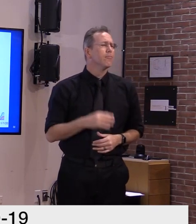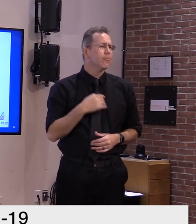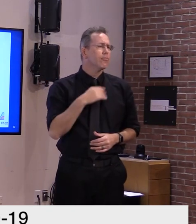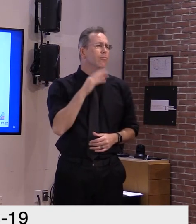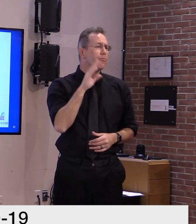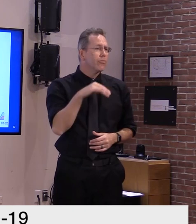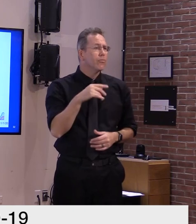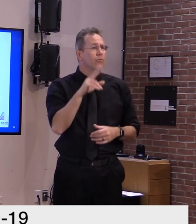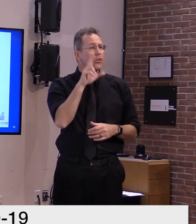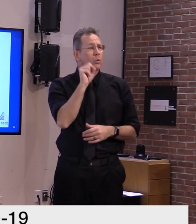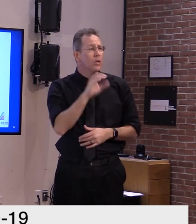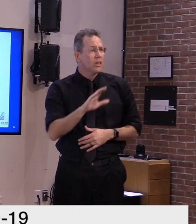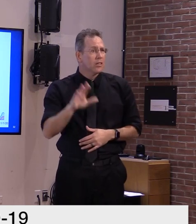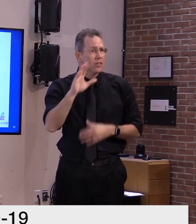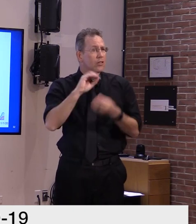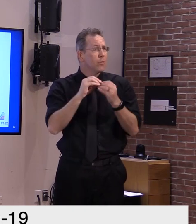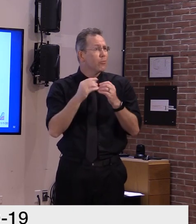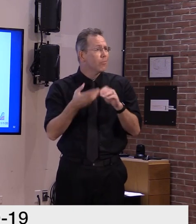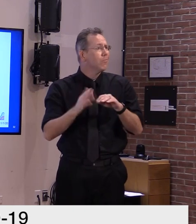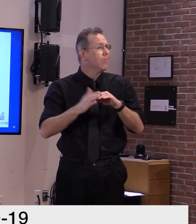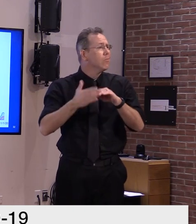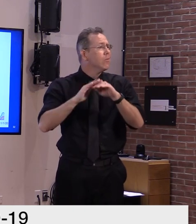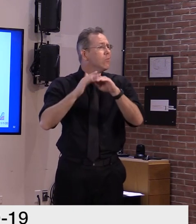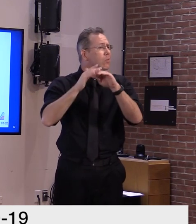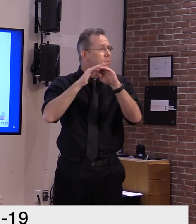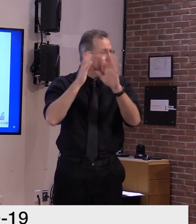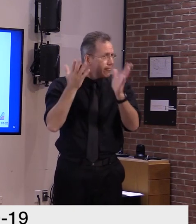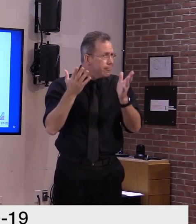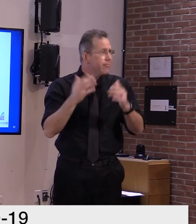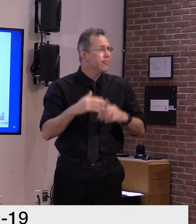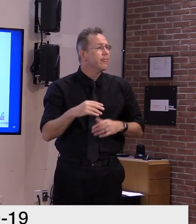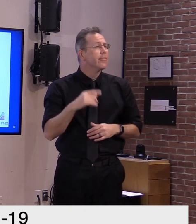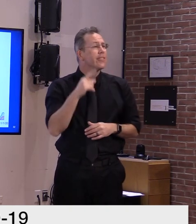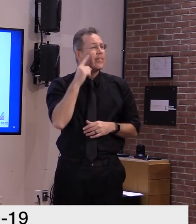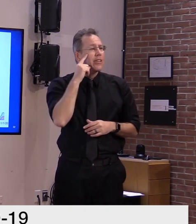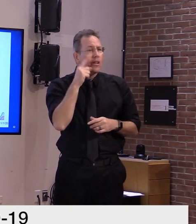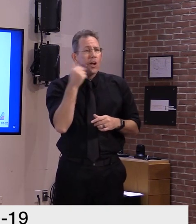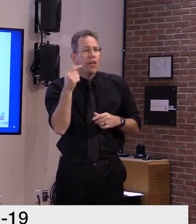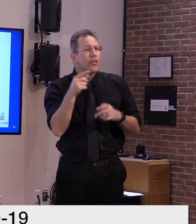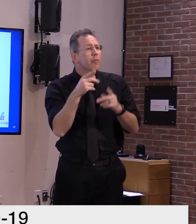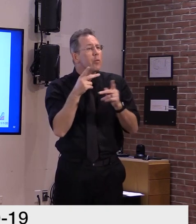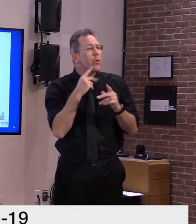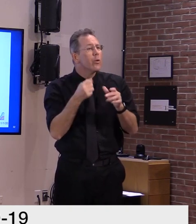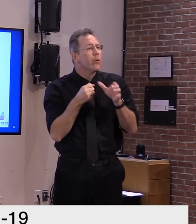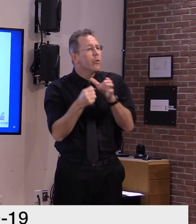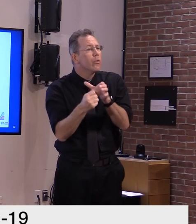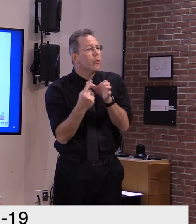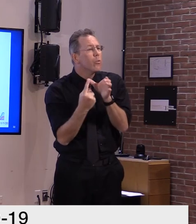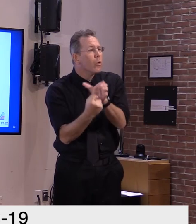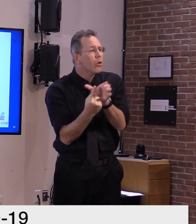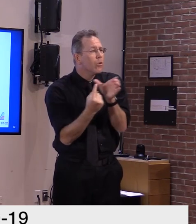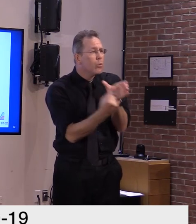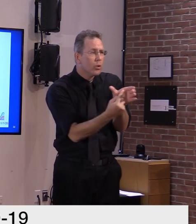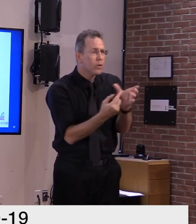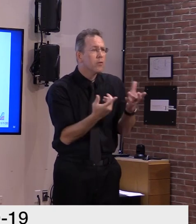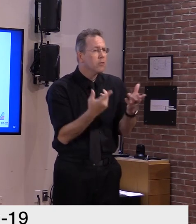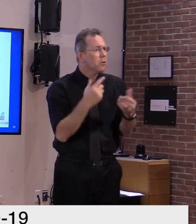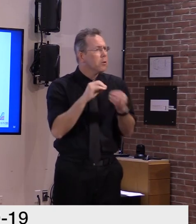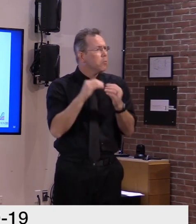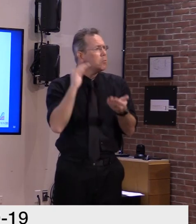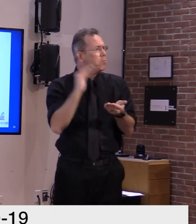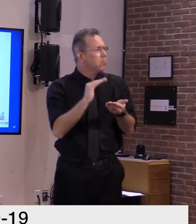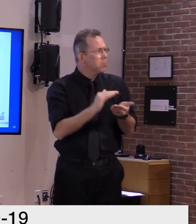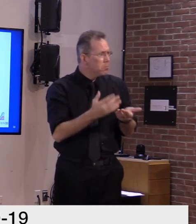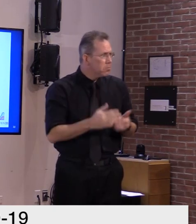Vermont, things like hospitalizations and deaths remain very low. You'll see here in Vermont that we had a slight